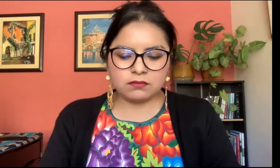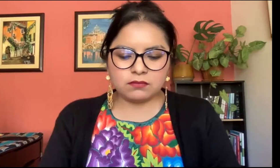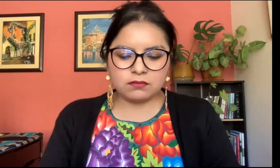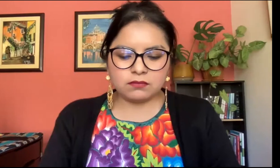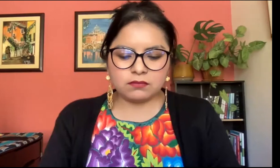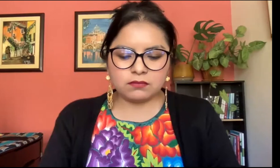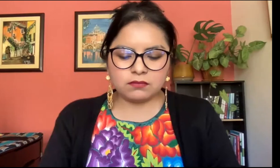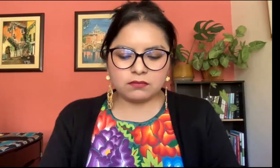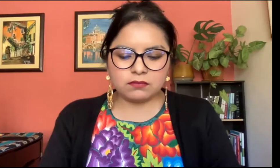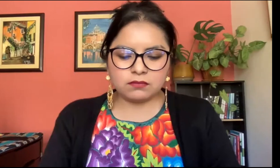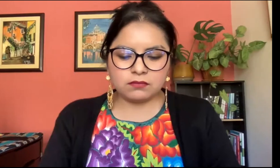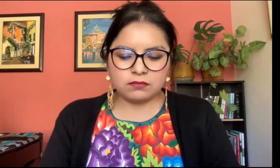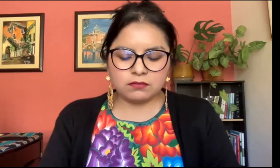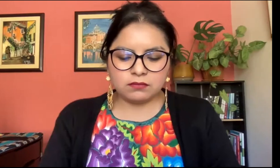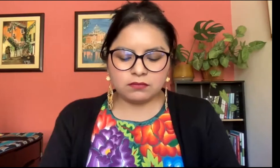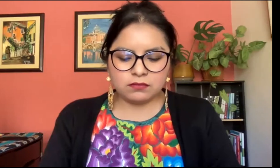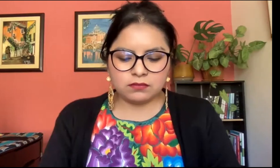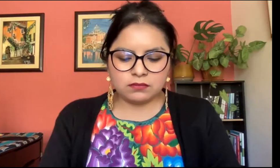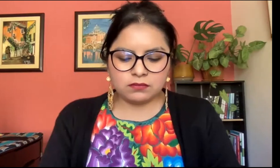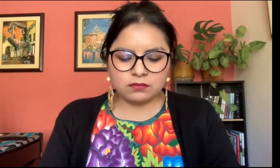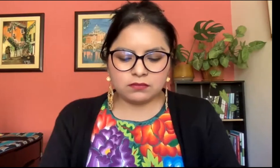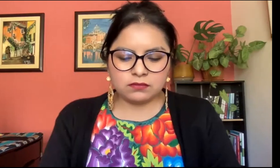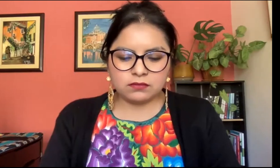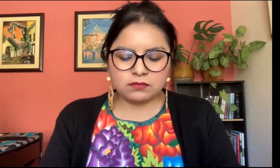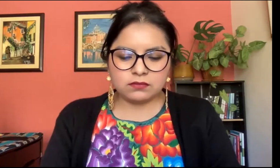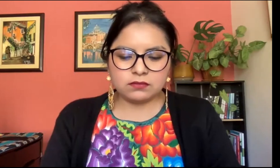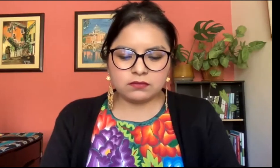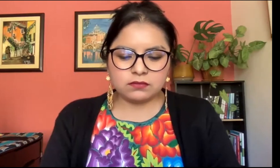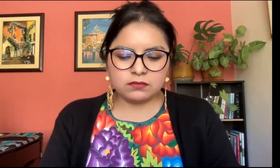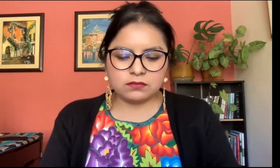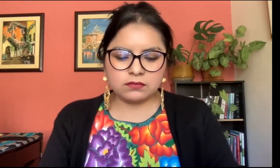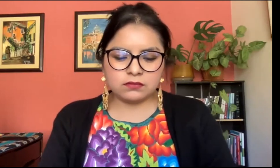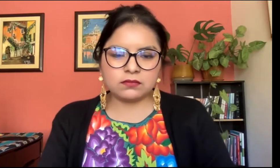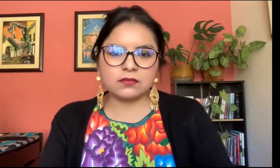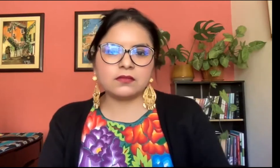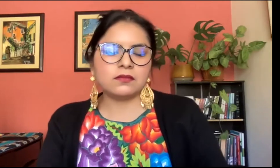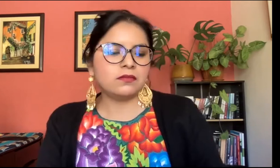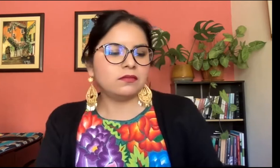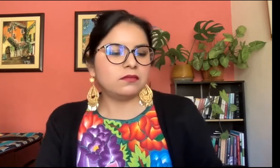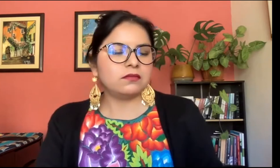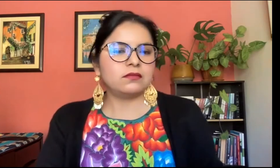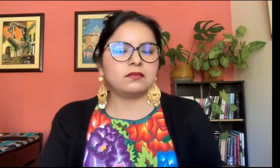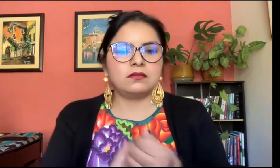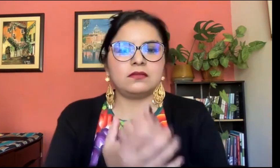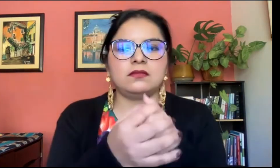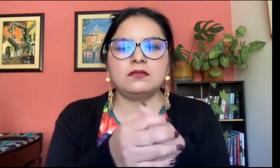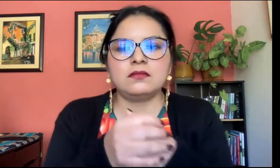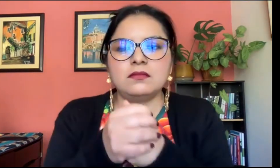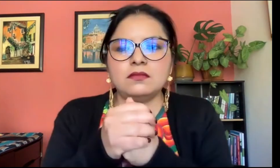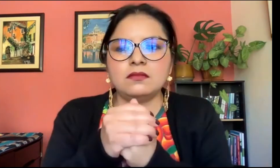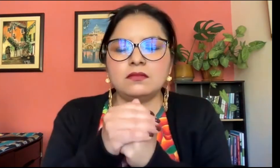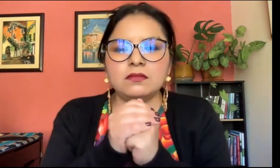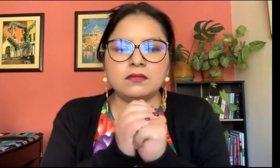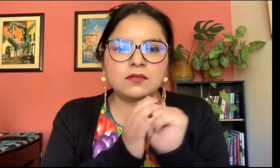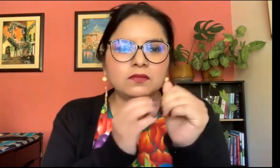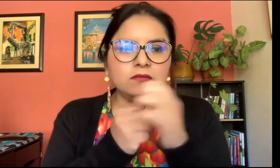end to that mentality that whatever is being given orally is not scientific. I believe that Dr. Myrna explained it very well.